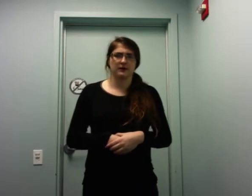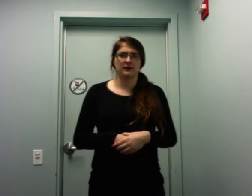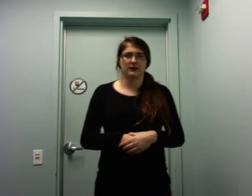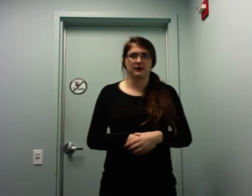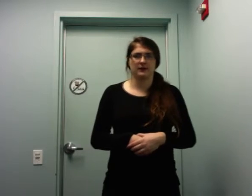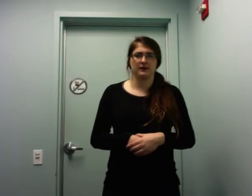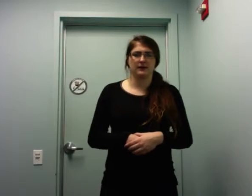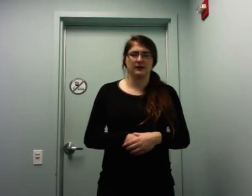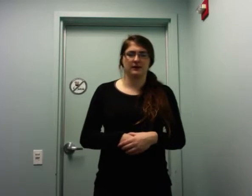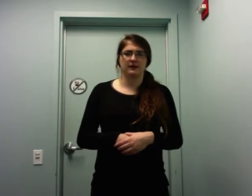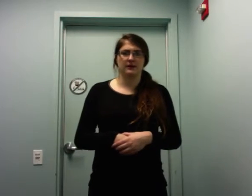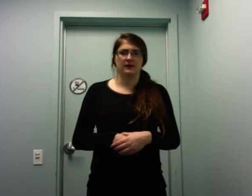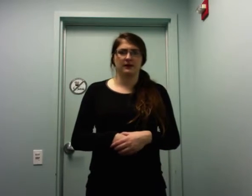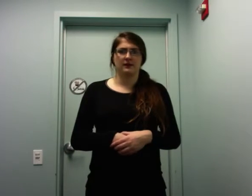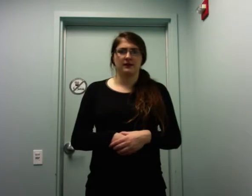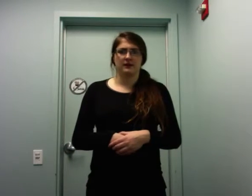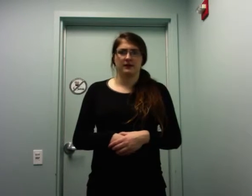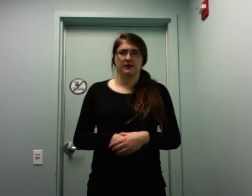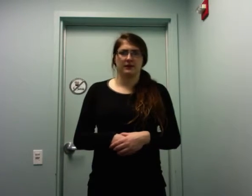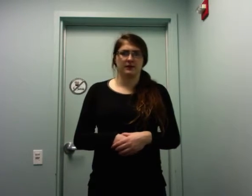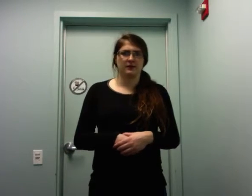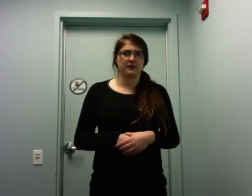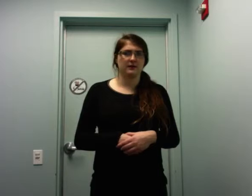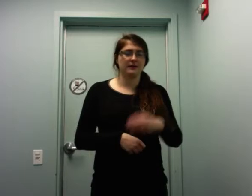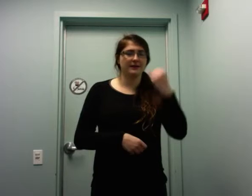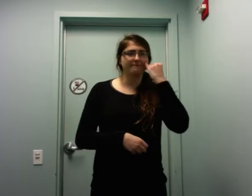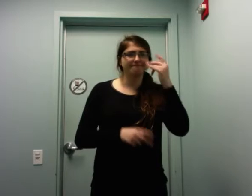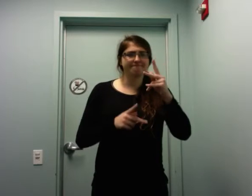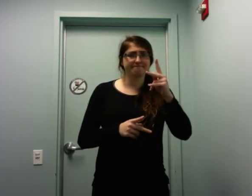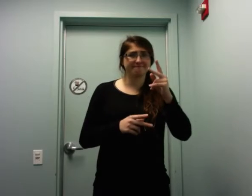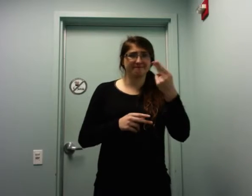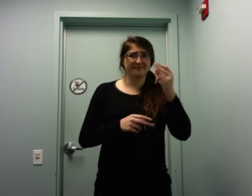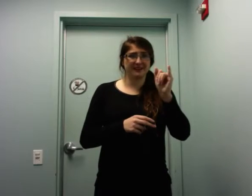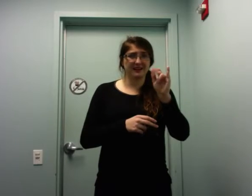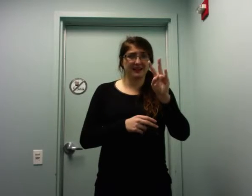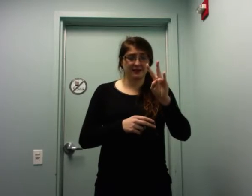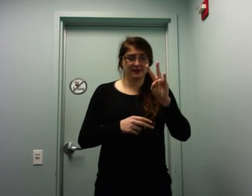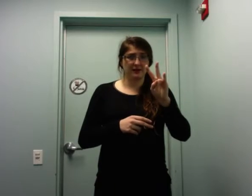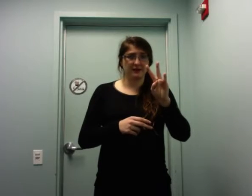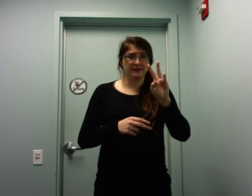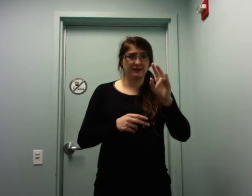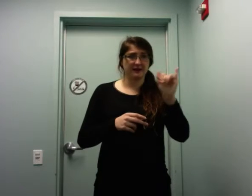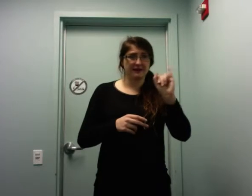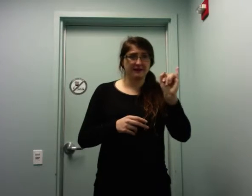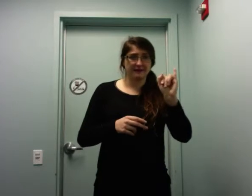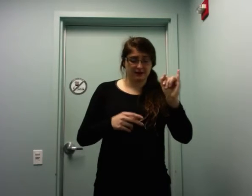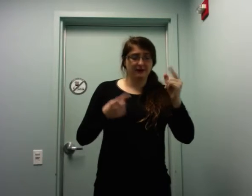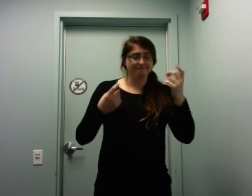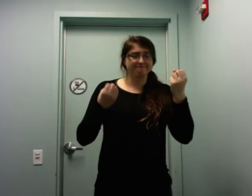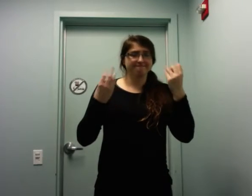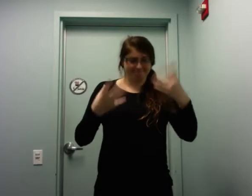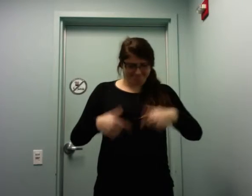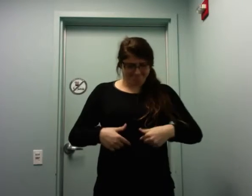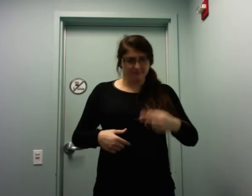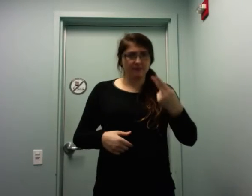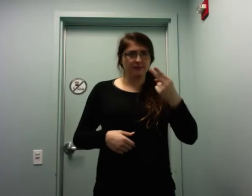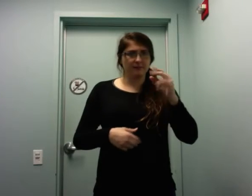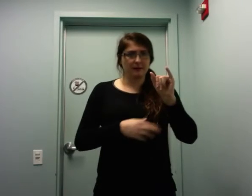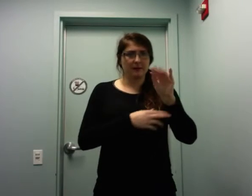their status, there are many things that people can do in order to keep their immune system strong, such as developing a good diet,